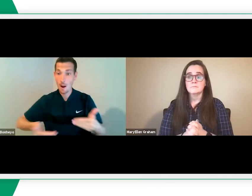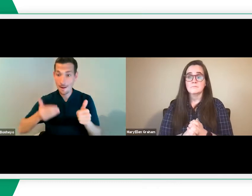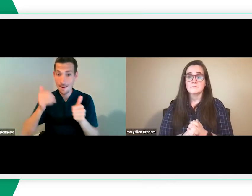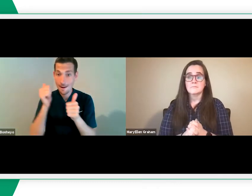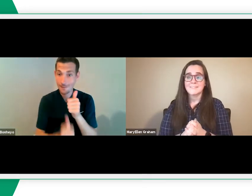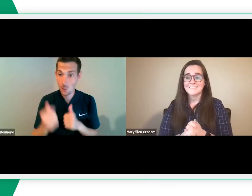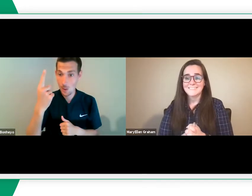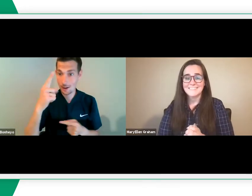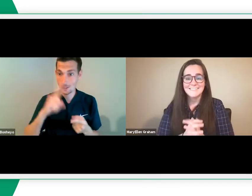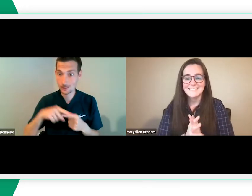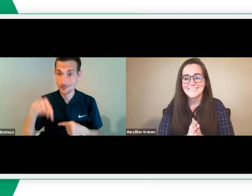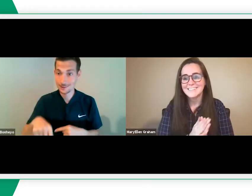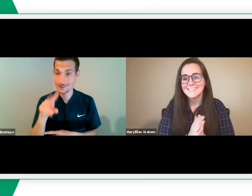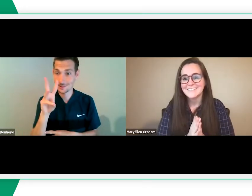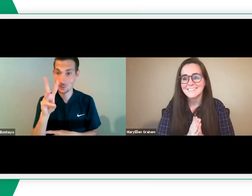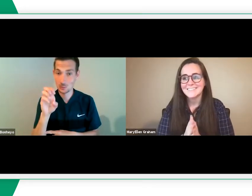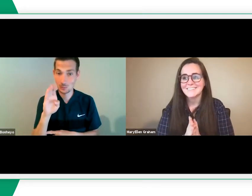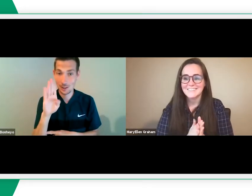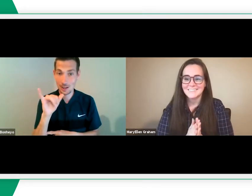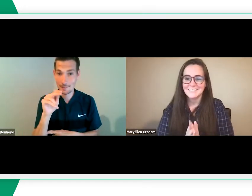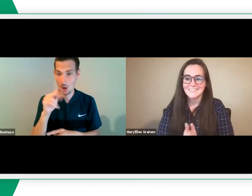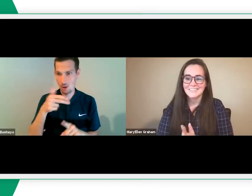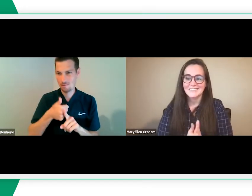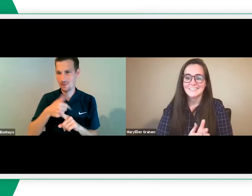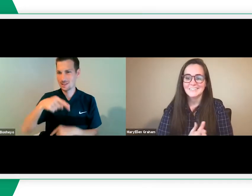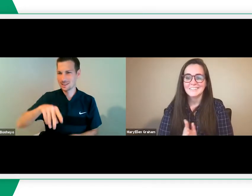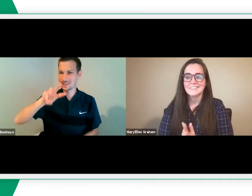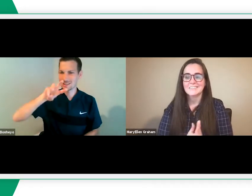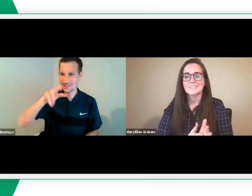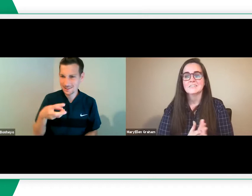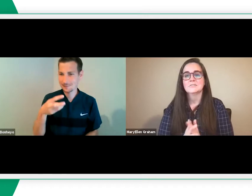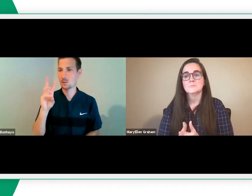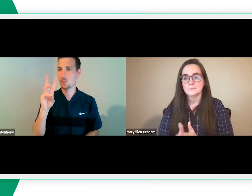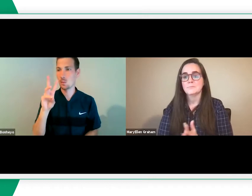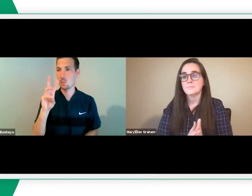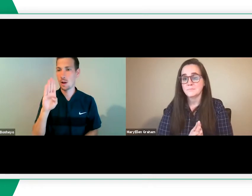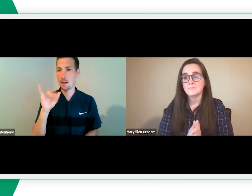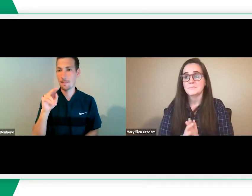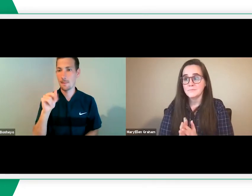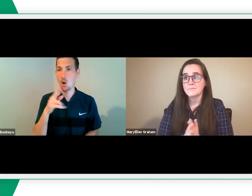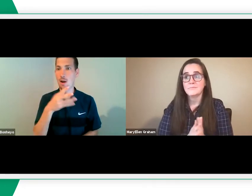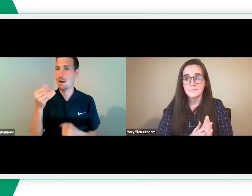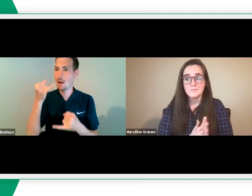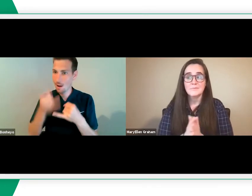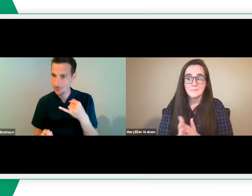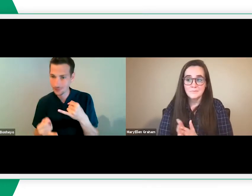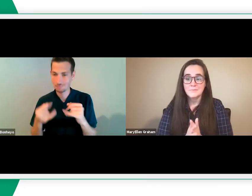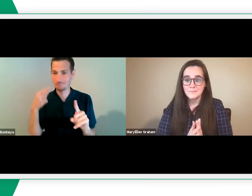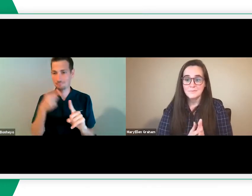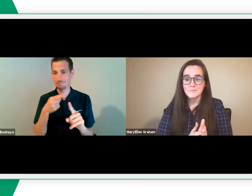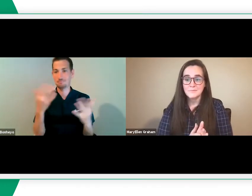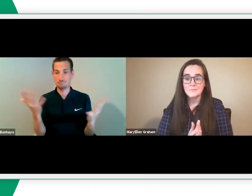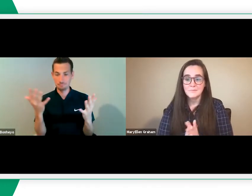Okay, yes, hi. Welcome everyone to our webinar tonight. This is the